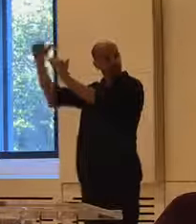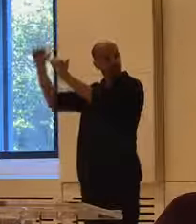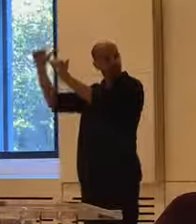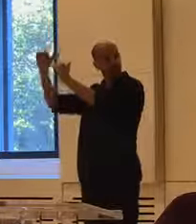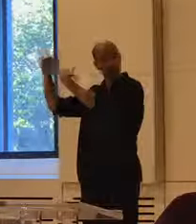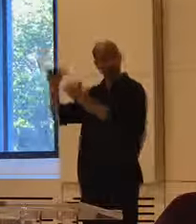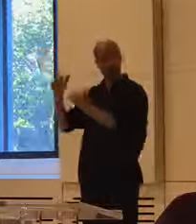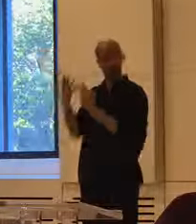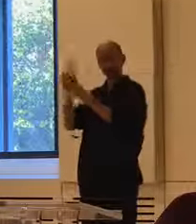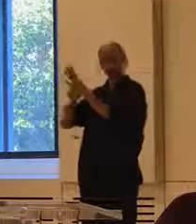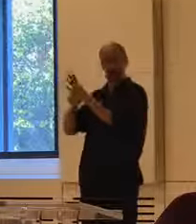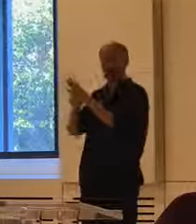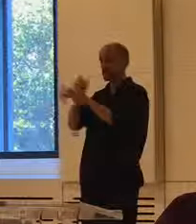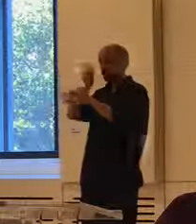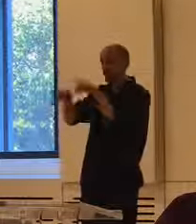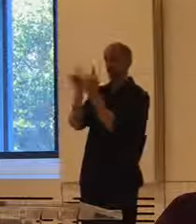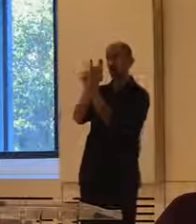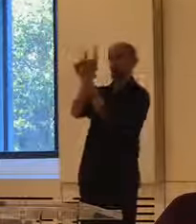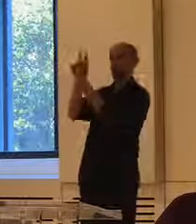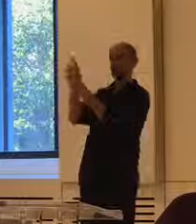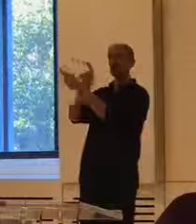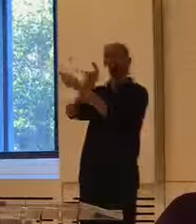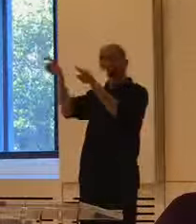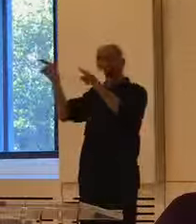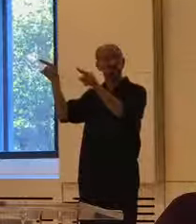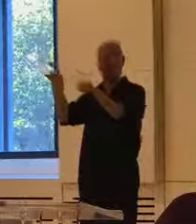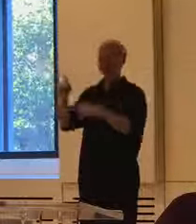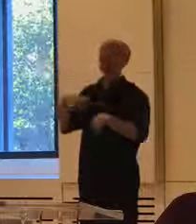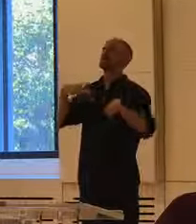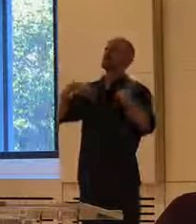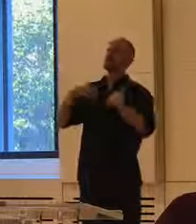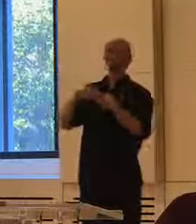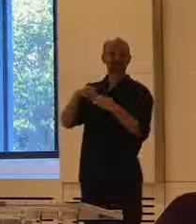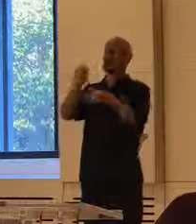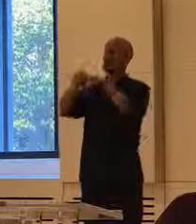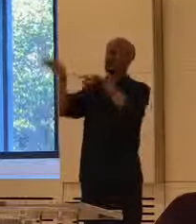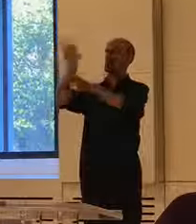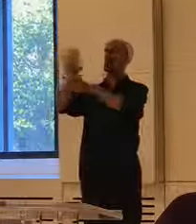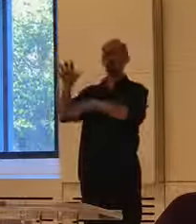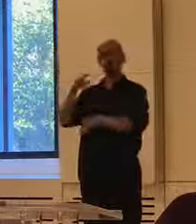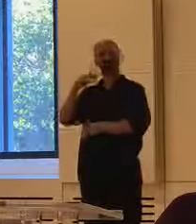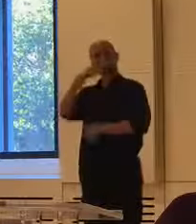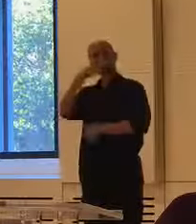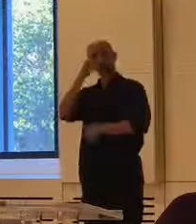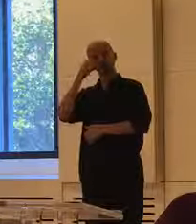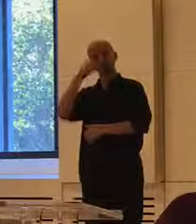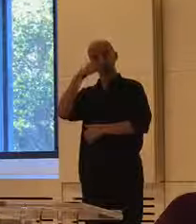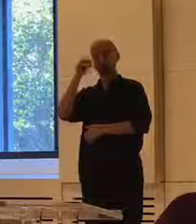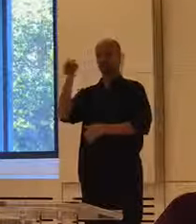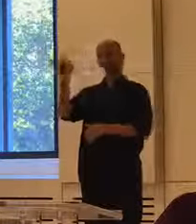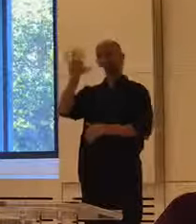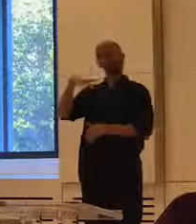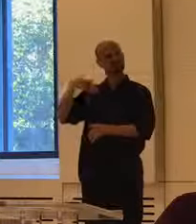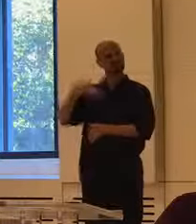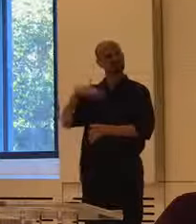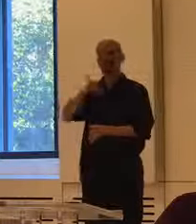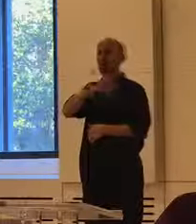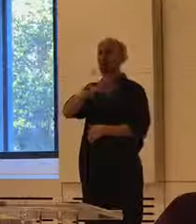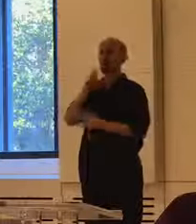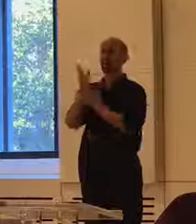So the adults, 10 years, most of the adults that I met, it was interesting to see that they're all around